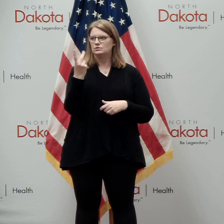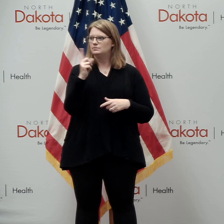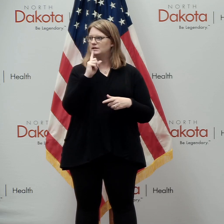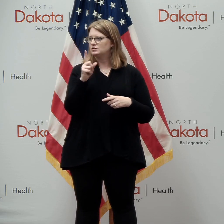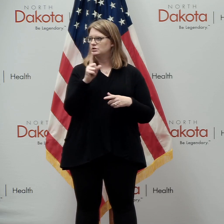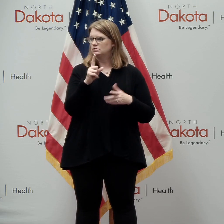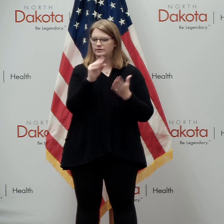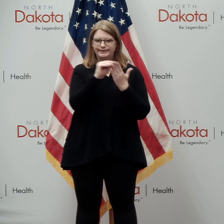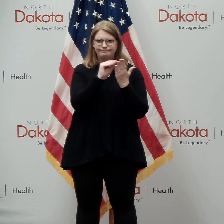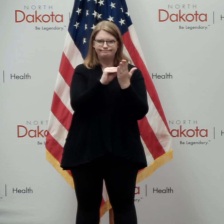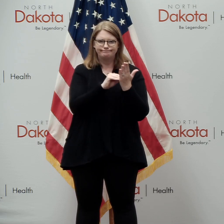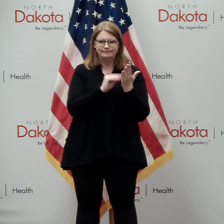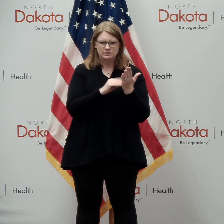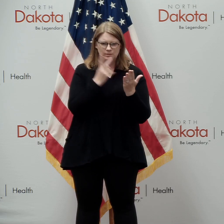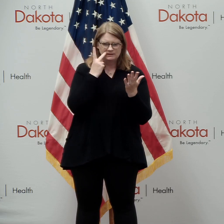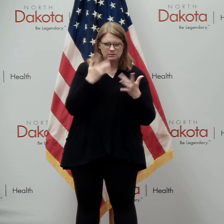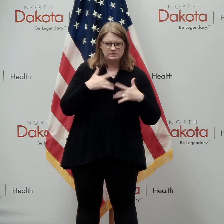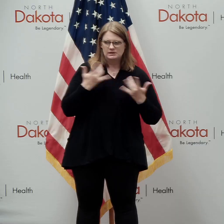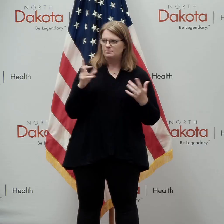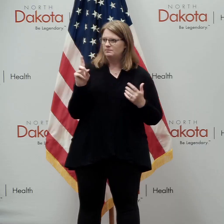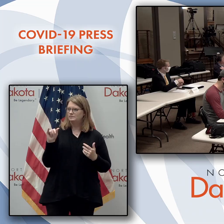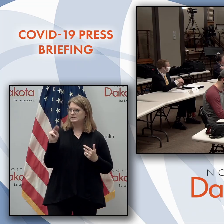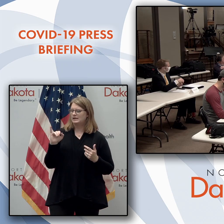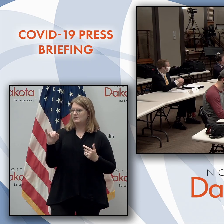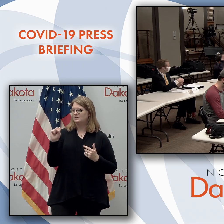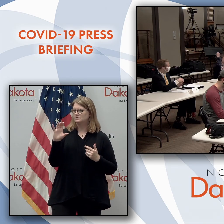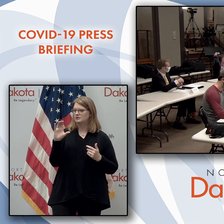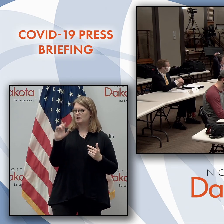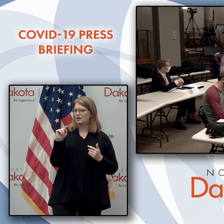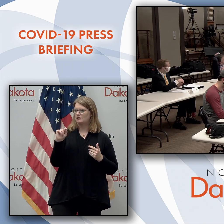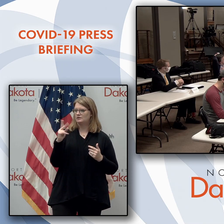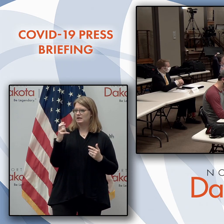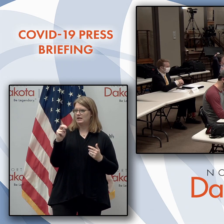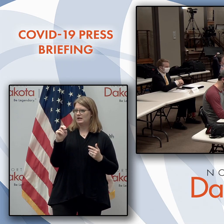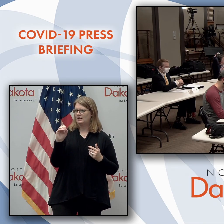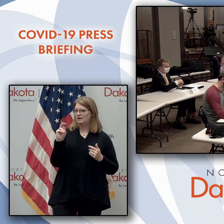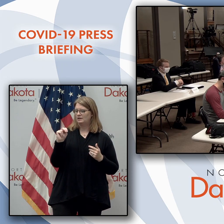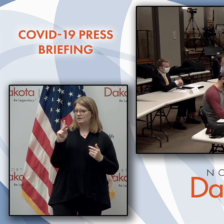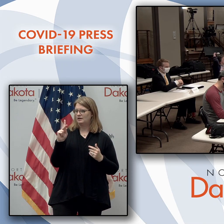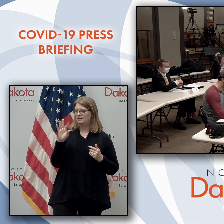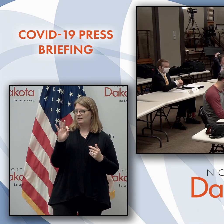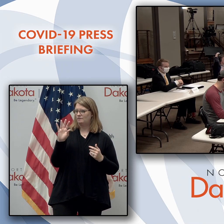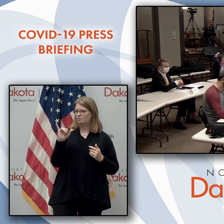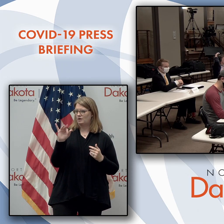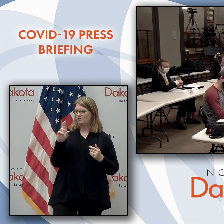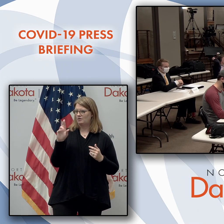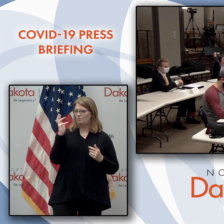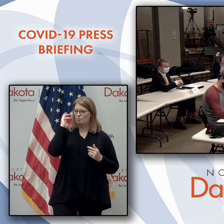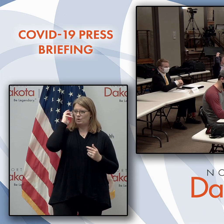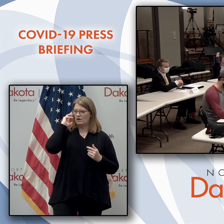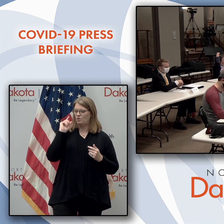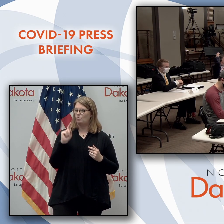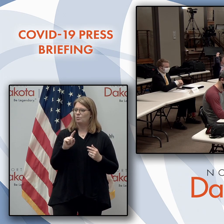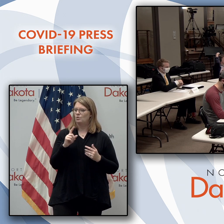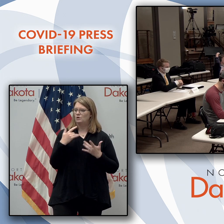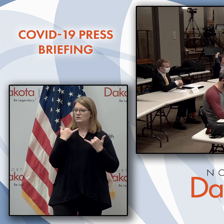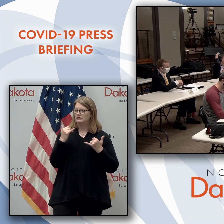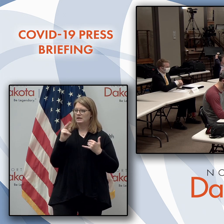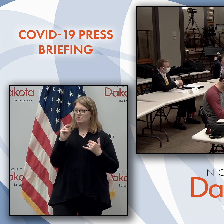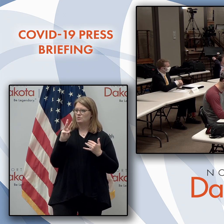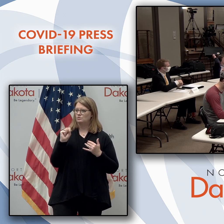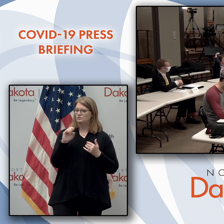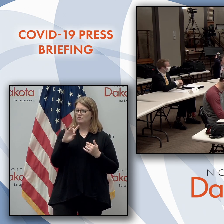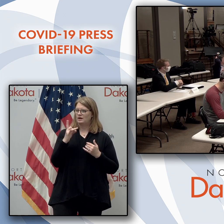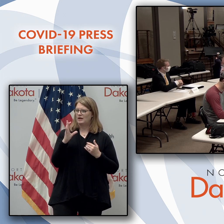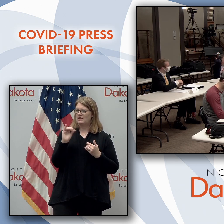action item so we can dig in. Danny? Scott Hennon, WZFG KFYR Radio. With today's news for 8